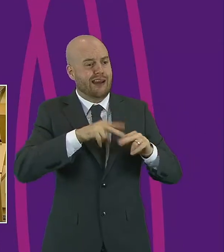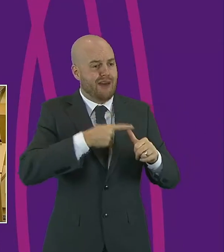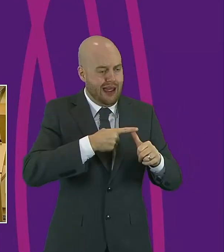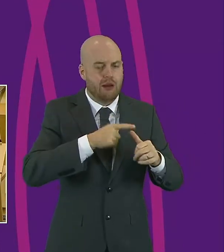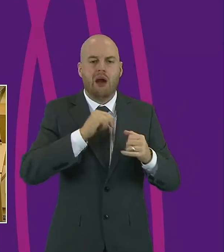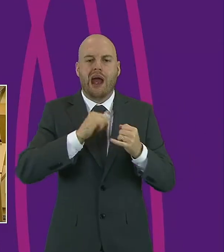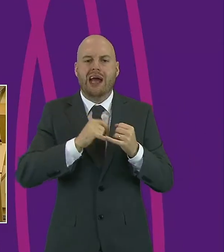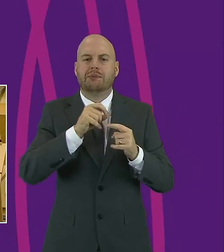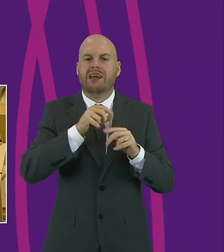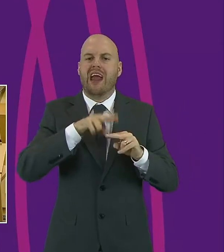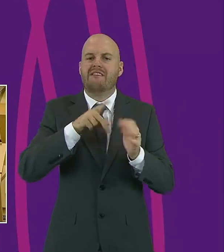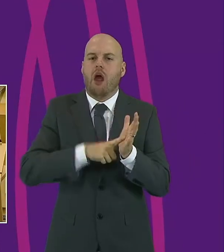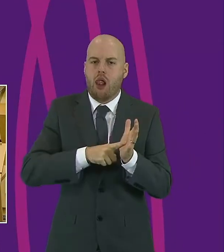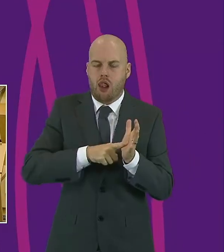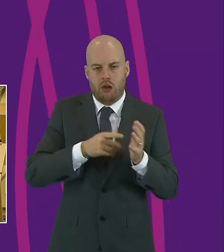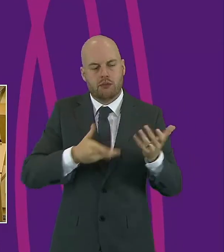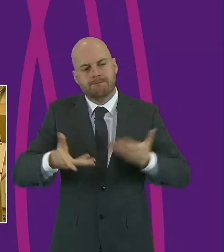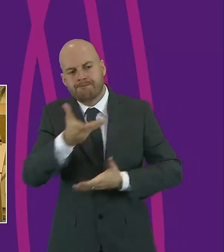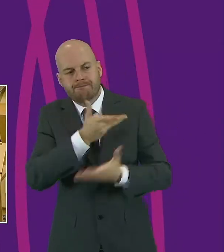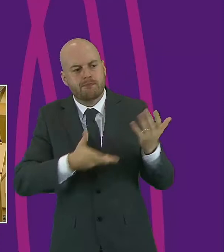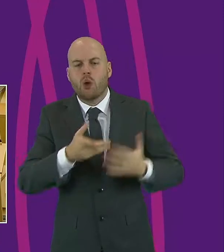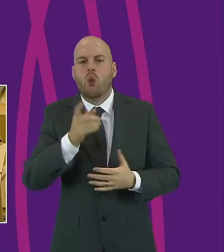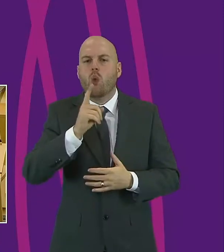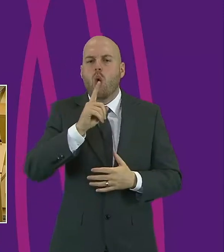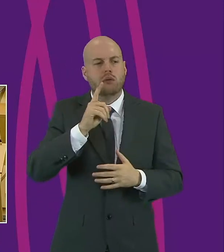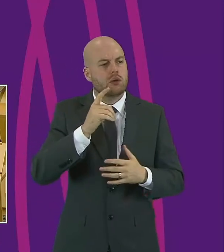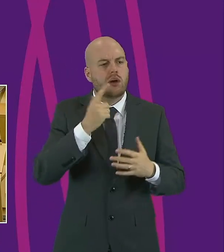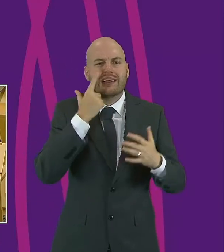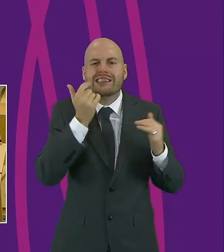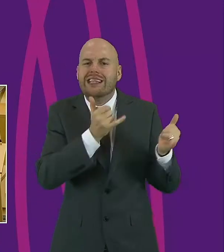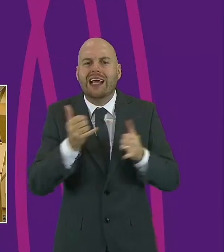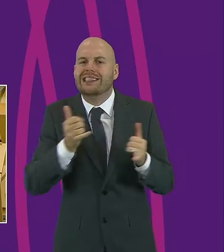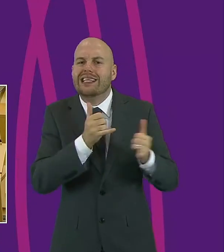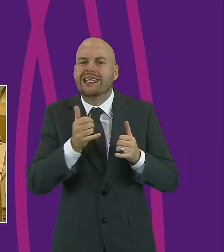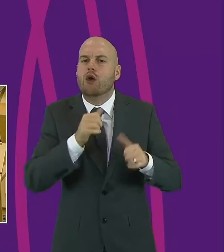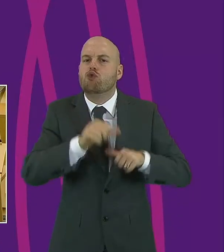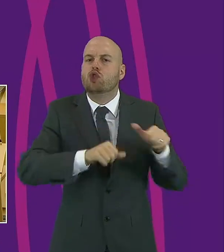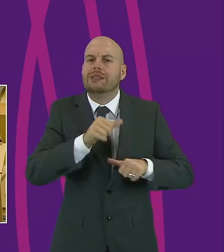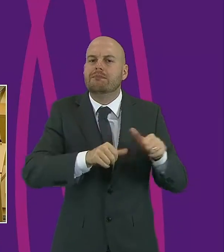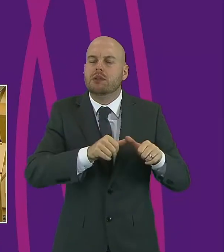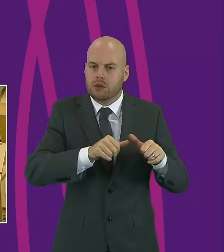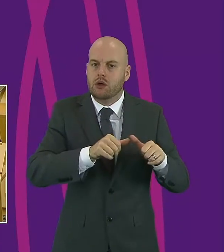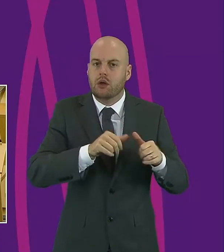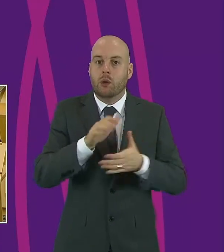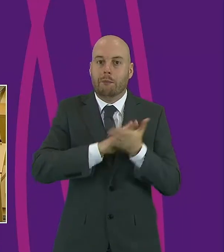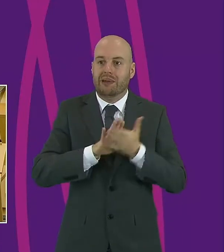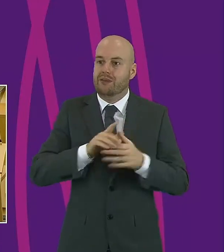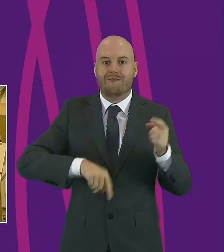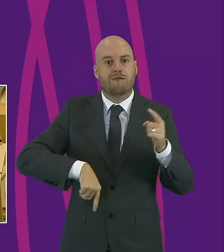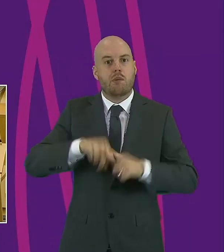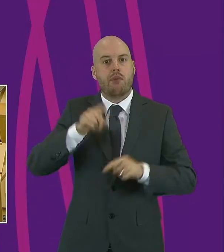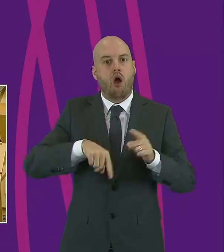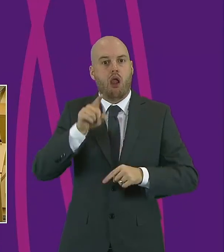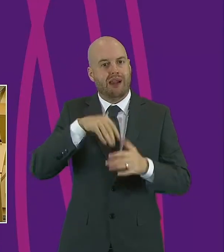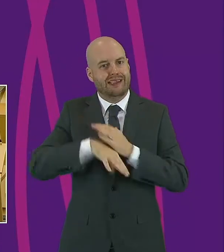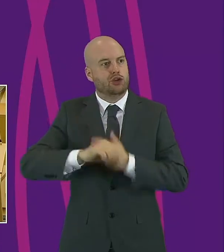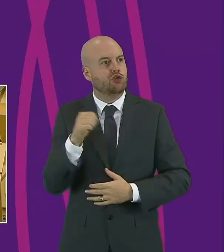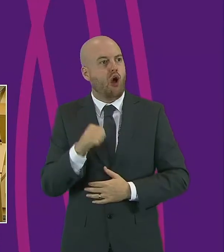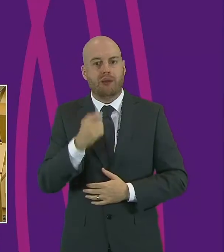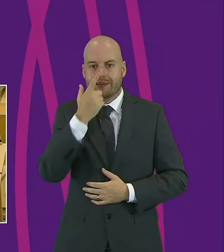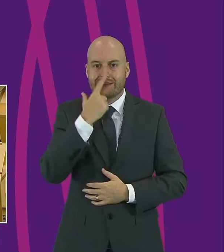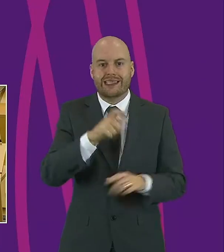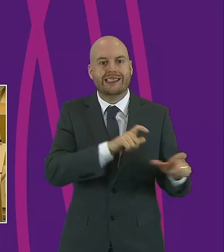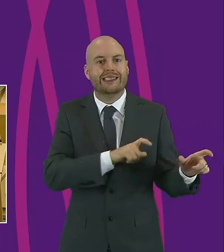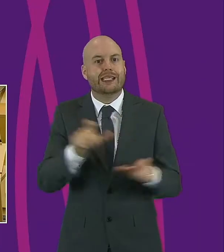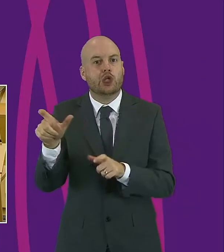Response Group to agree the protocols and testing regimes which allowed SPFL Premiership football in Scotland to resume without putting the public and